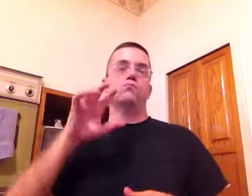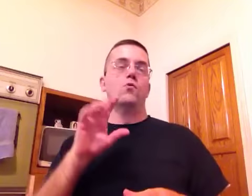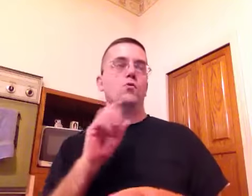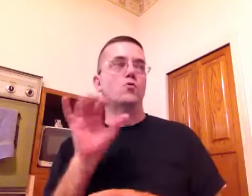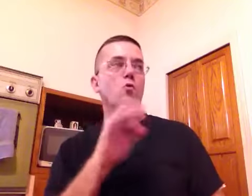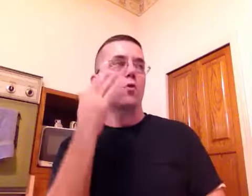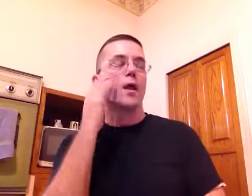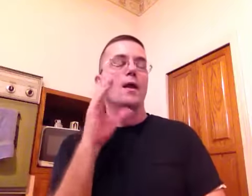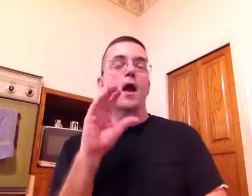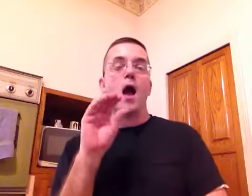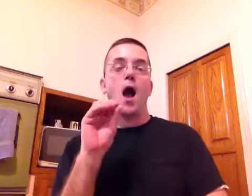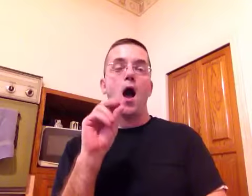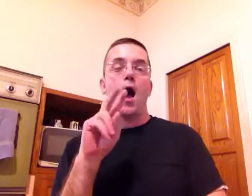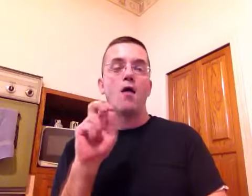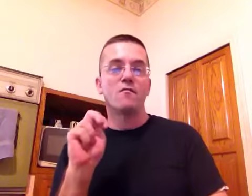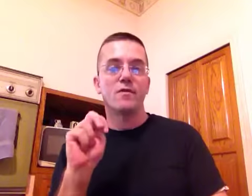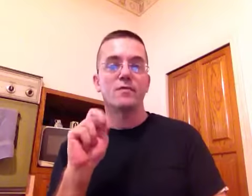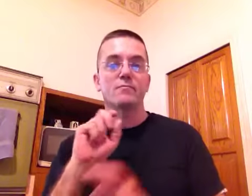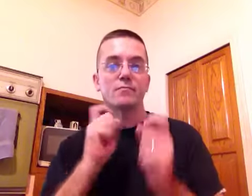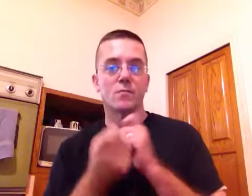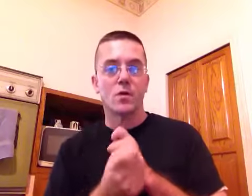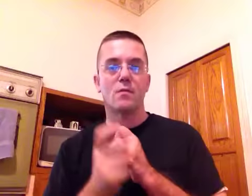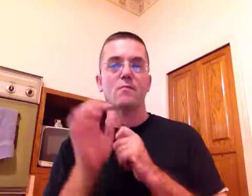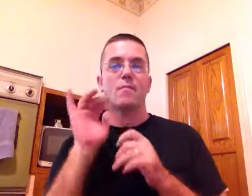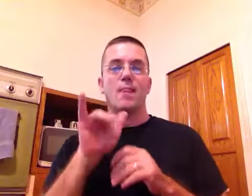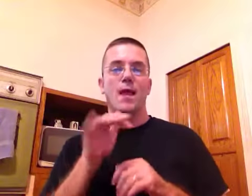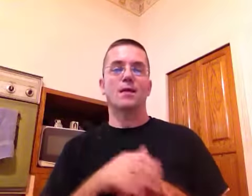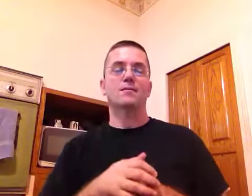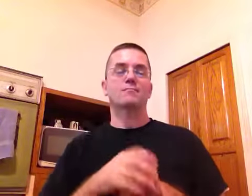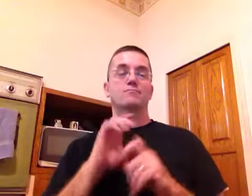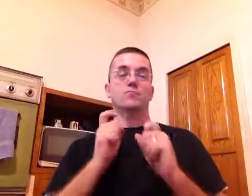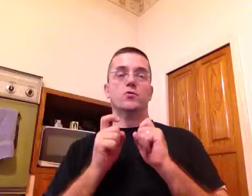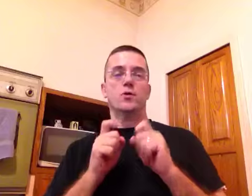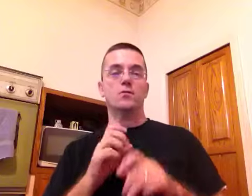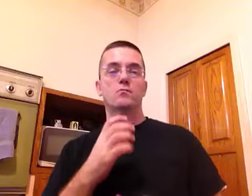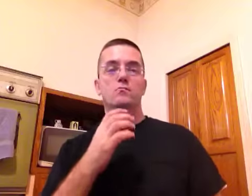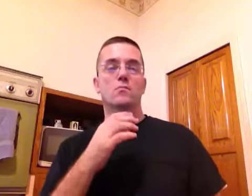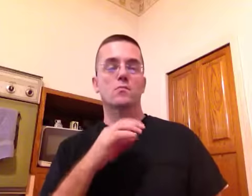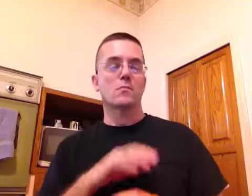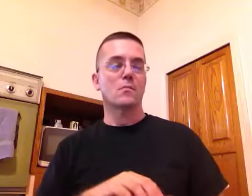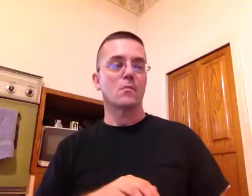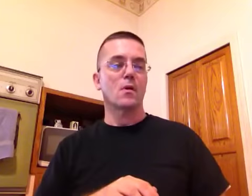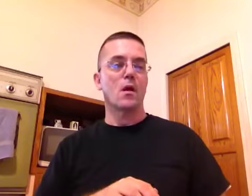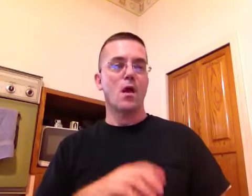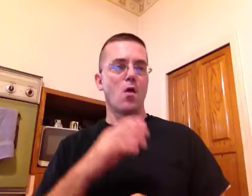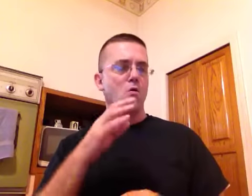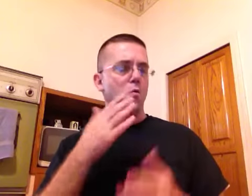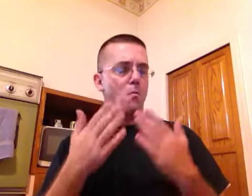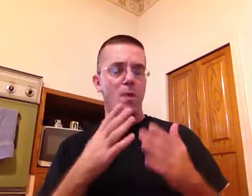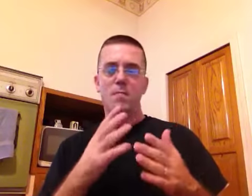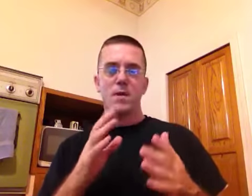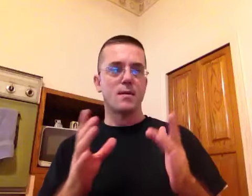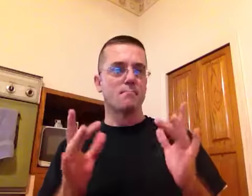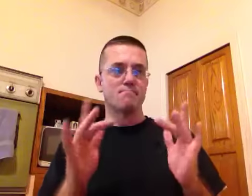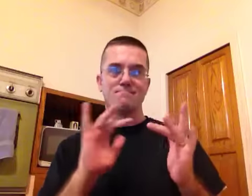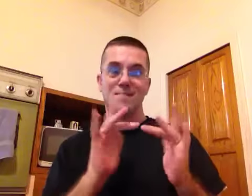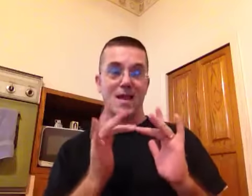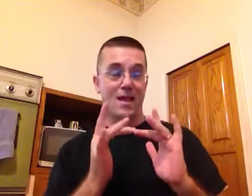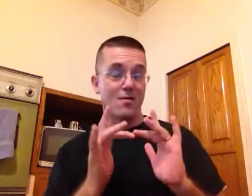things, whatever. But then and get a little bit of distribution locally, maybe some internet action, those kinds of things,